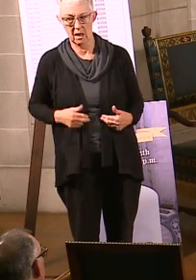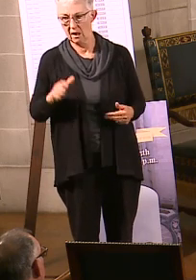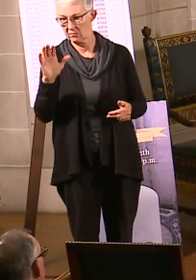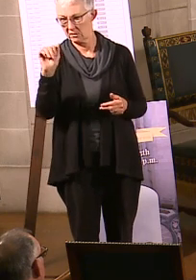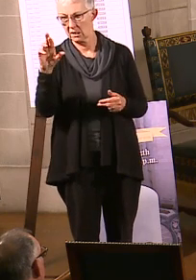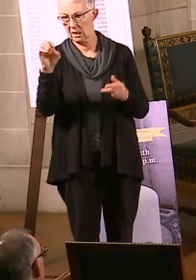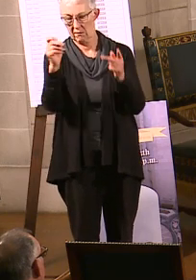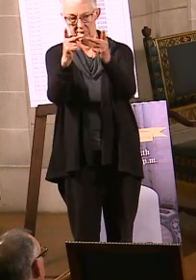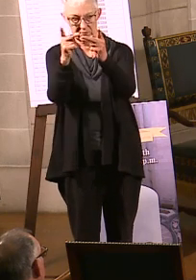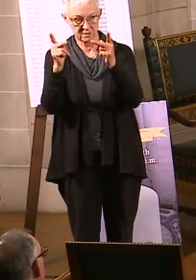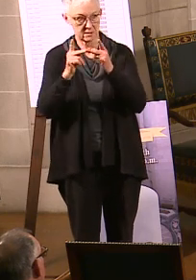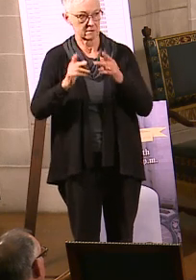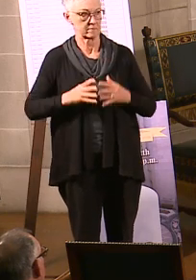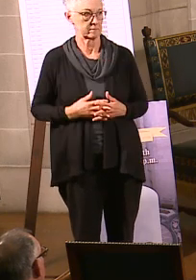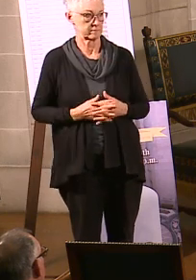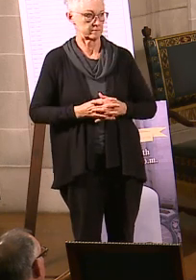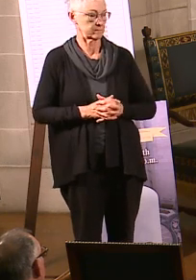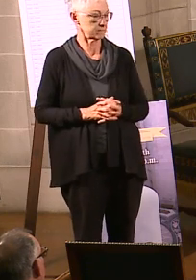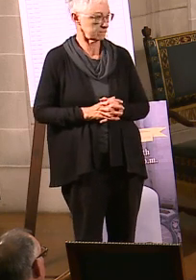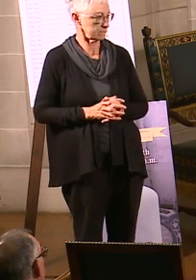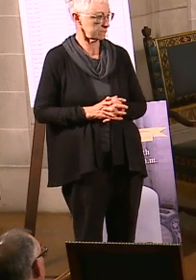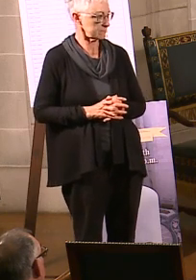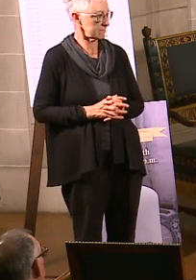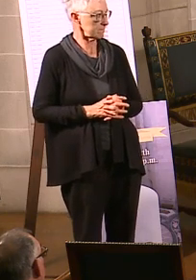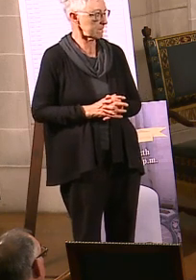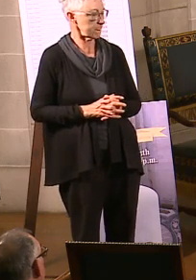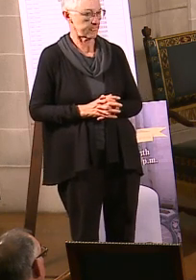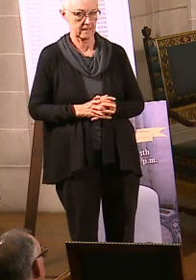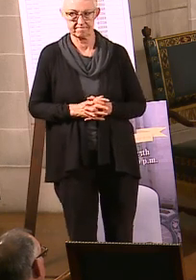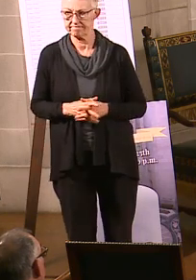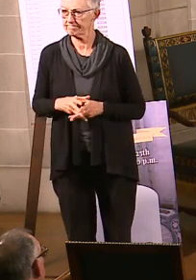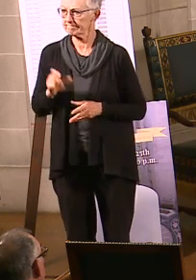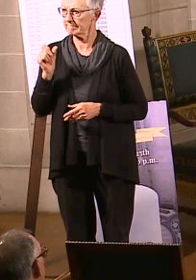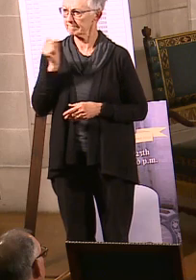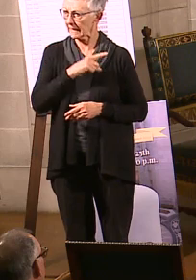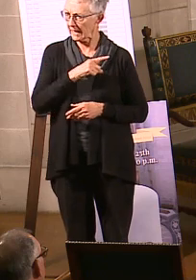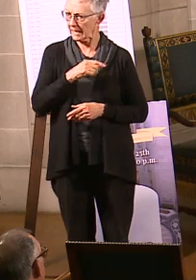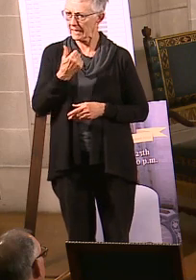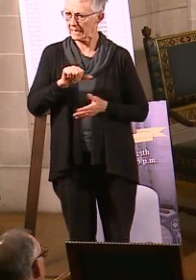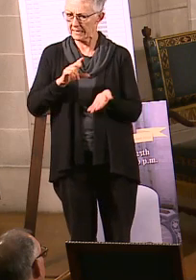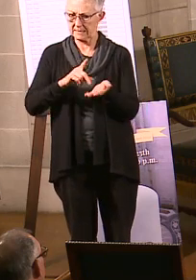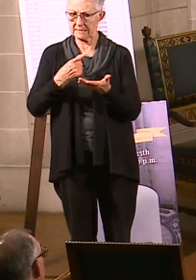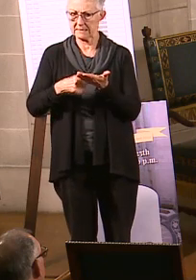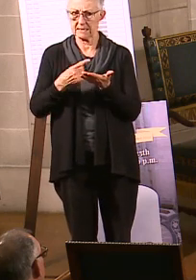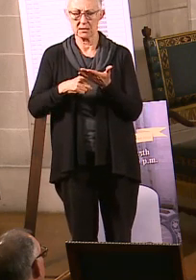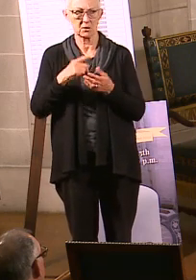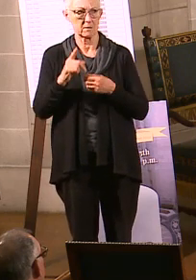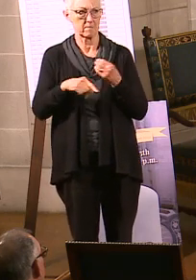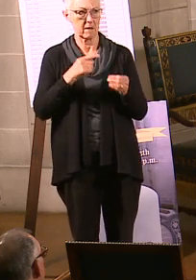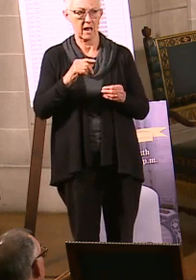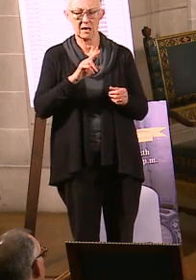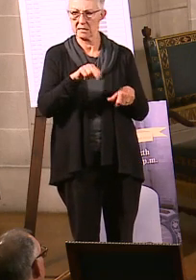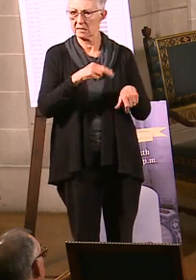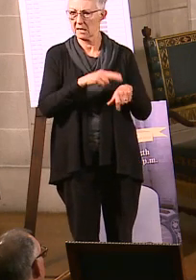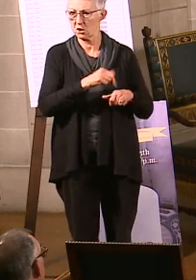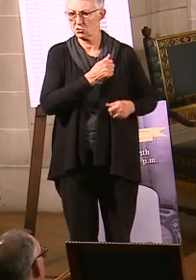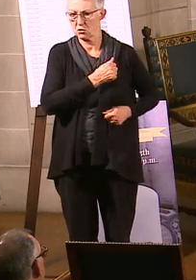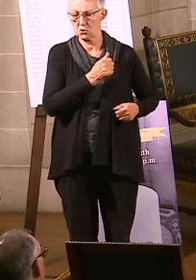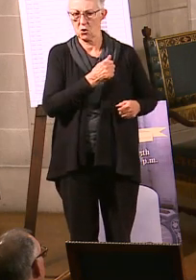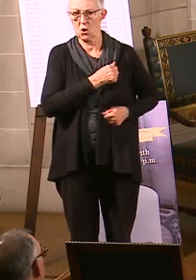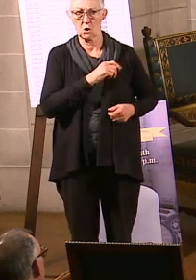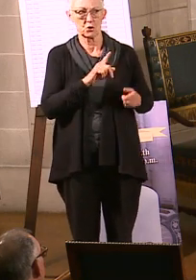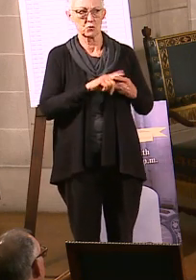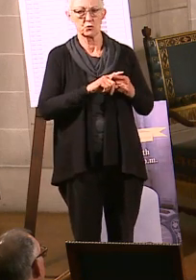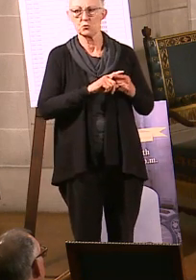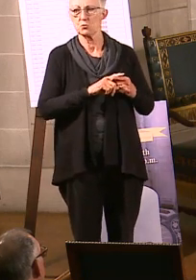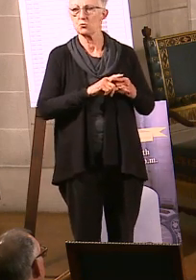So Grant Schulte, Associated Press. Has there been any discussion about using the National Guard to help staff polling sites on Tuesday in an area